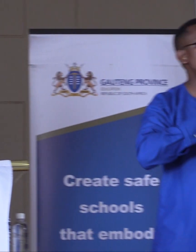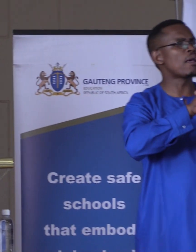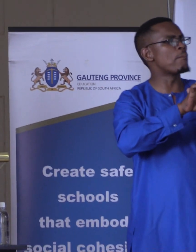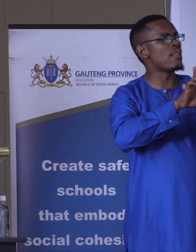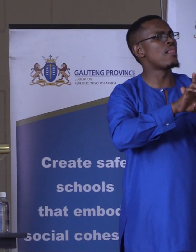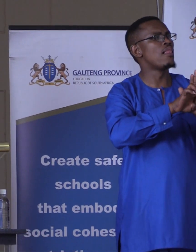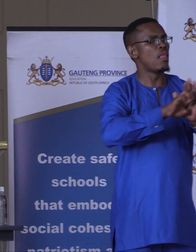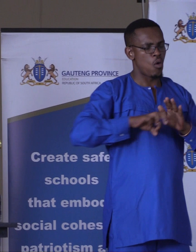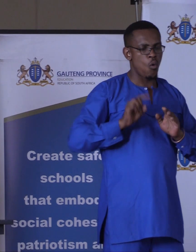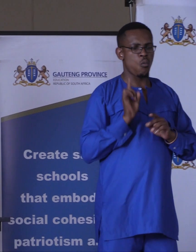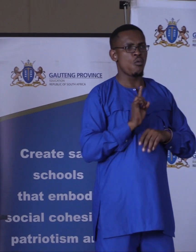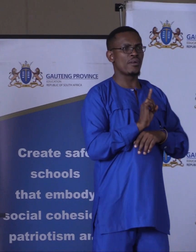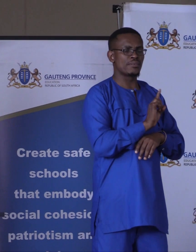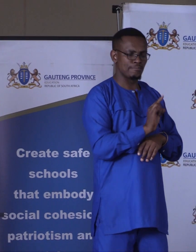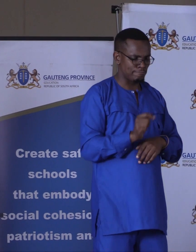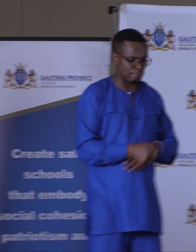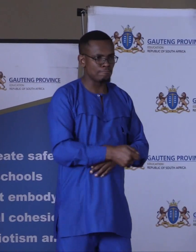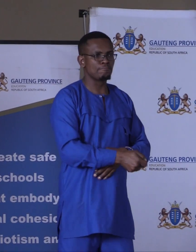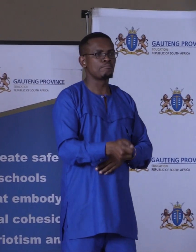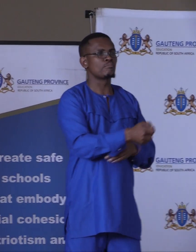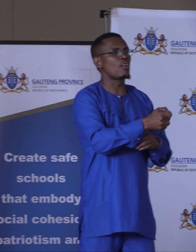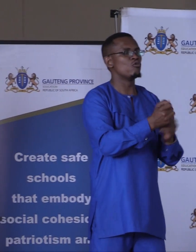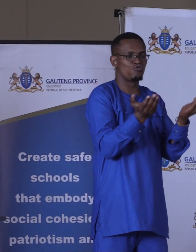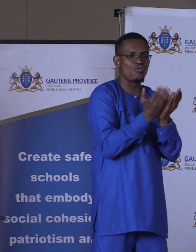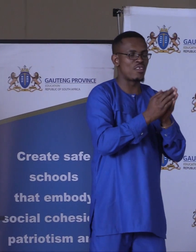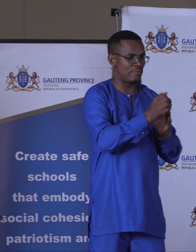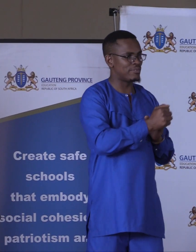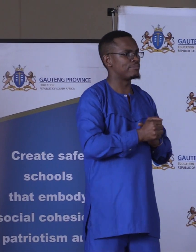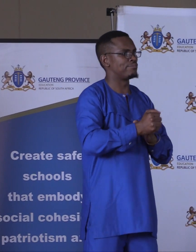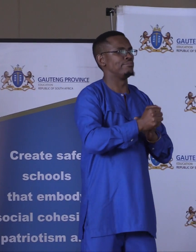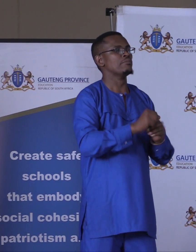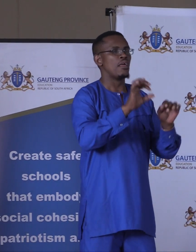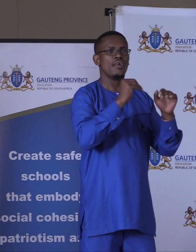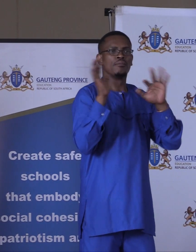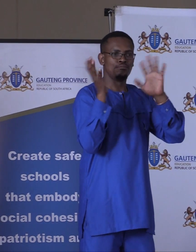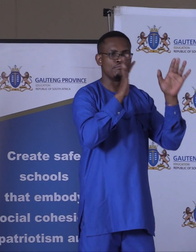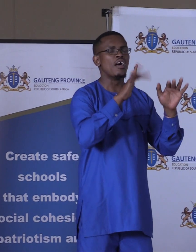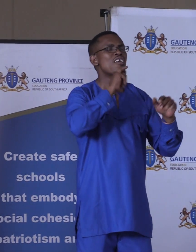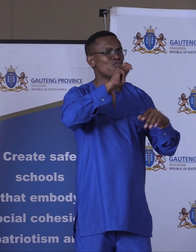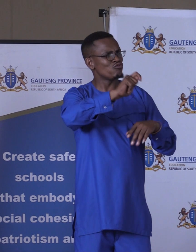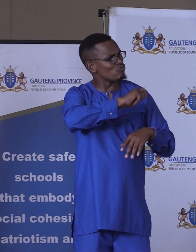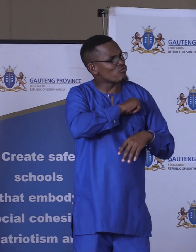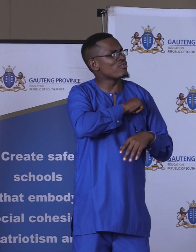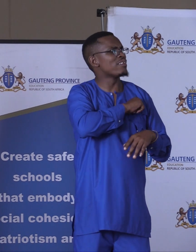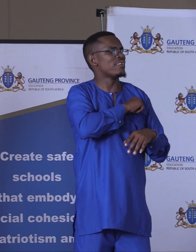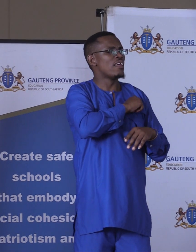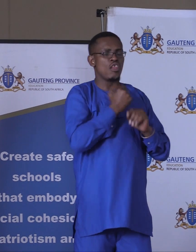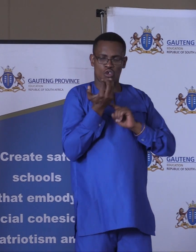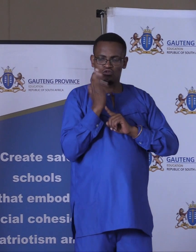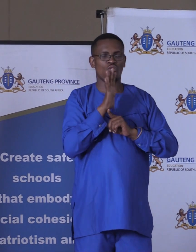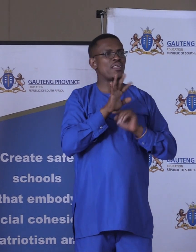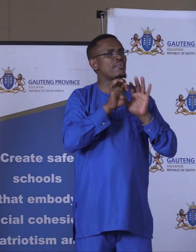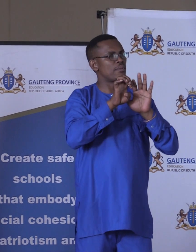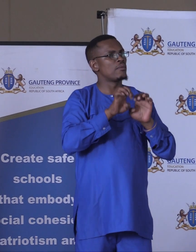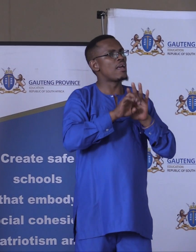stick is a good example of the innovation part of your school, ladies and gentlemen. They truly thought outside of the box and